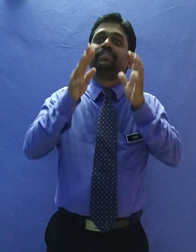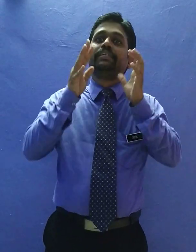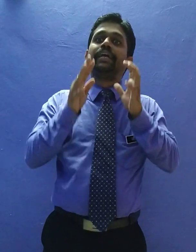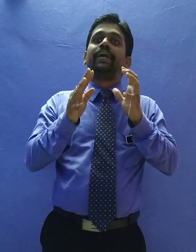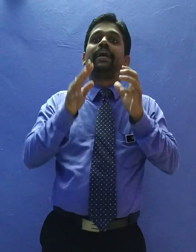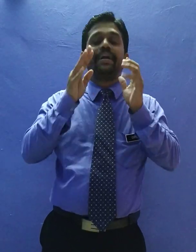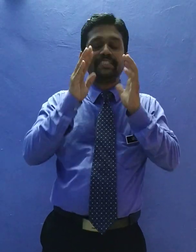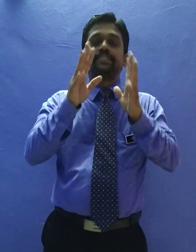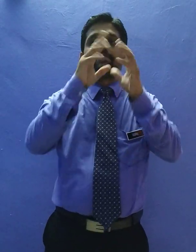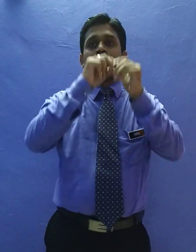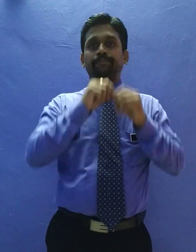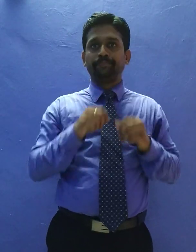their answers.